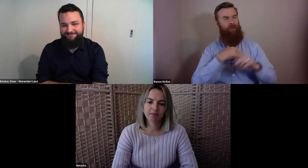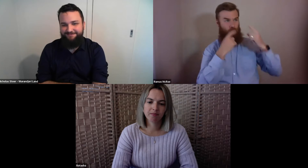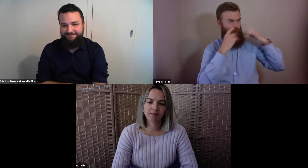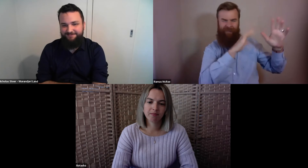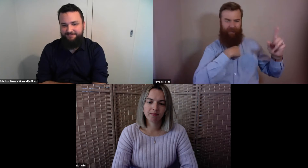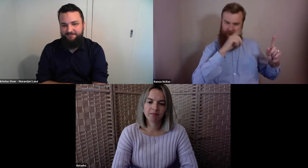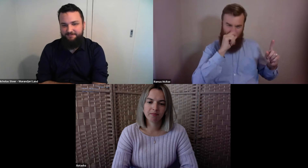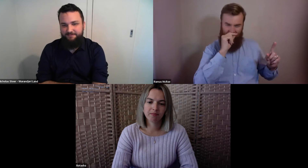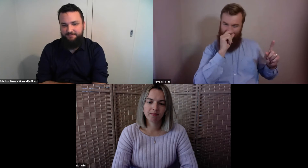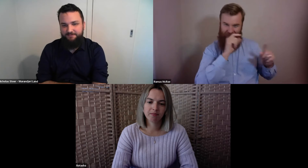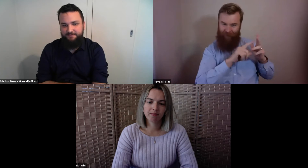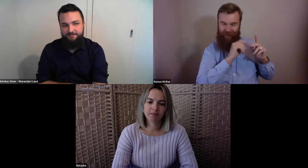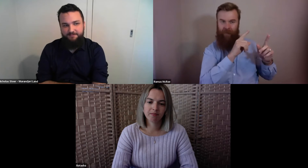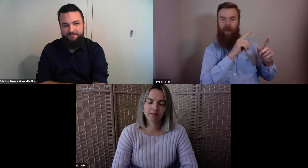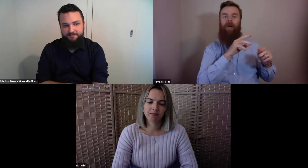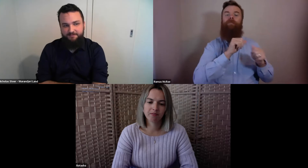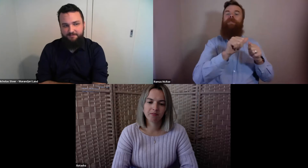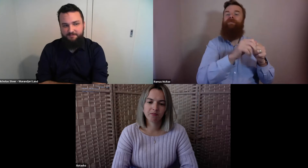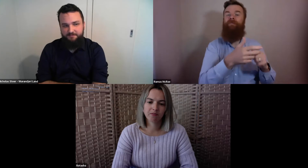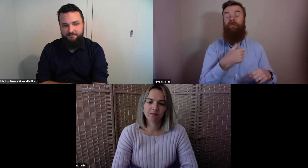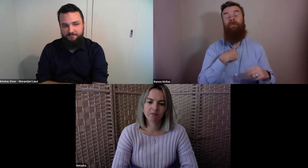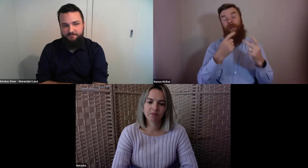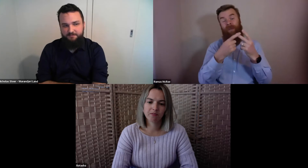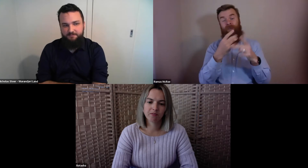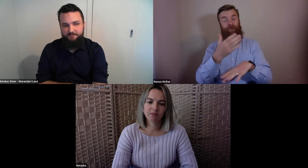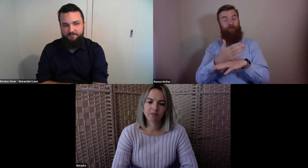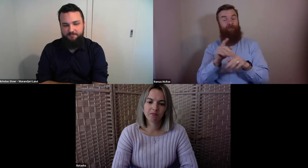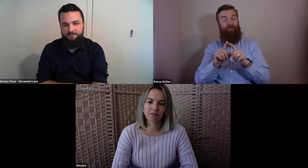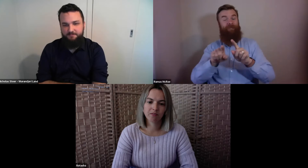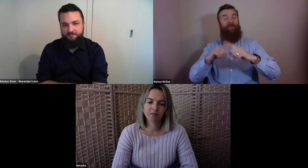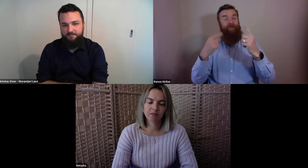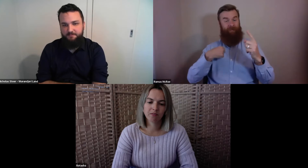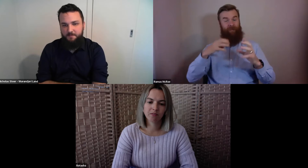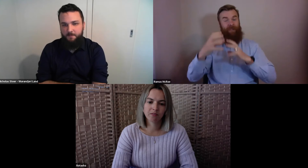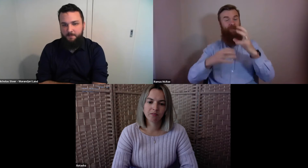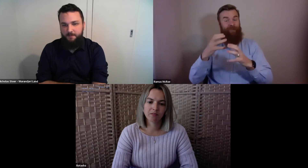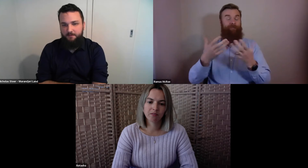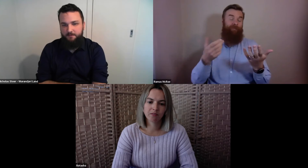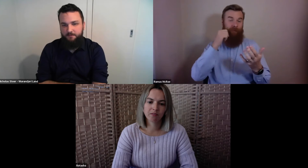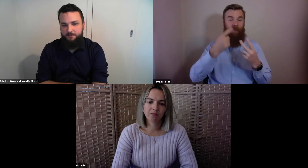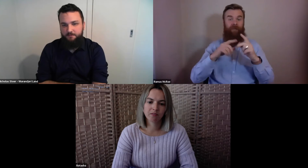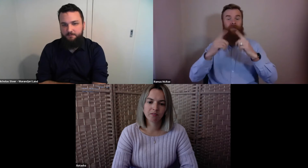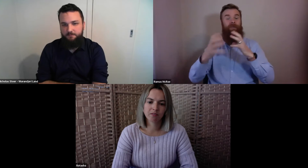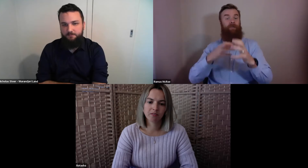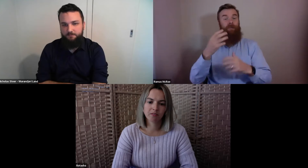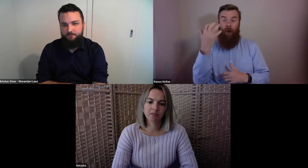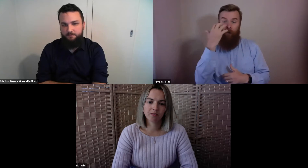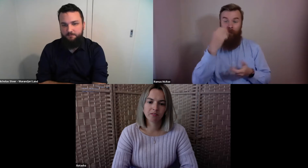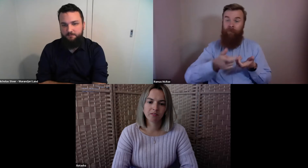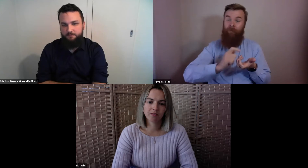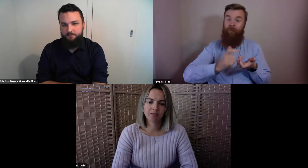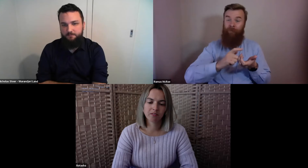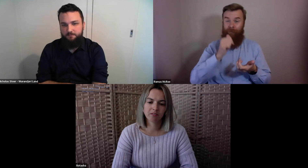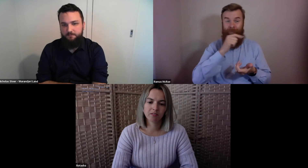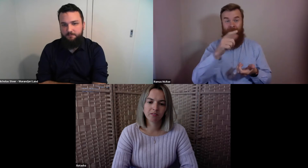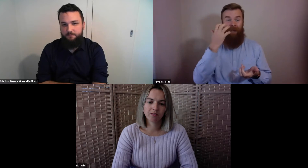that I'm able to do things. I think that's really important, to show our capacity, our capability. And we work perhaps in